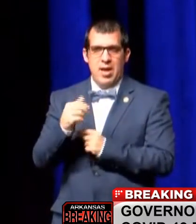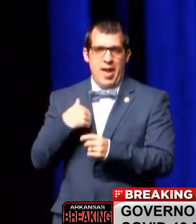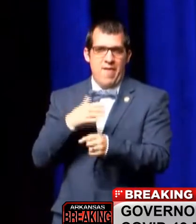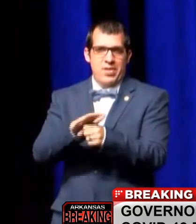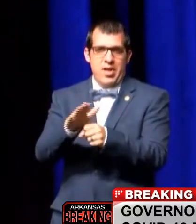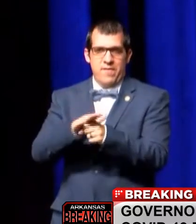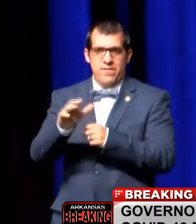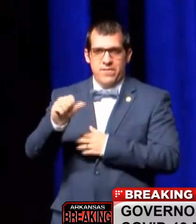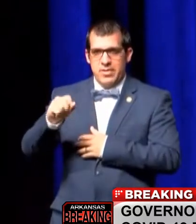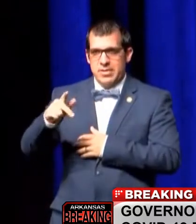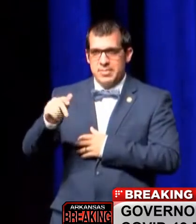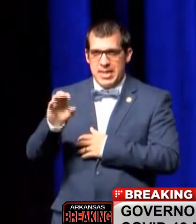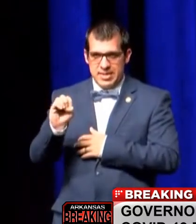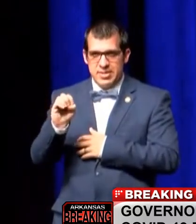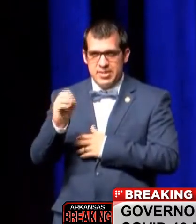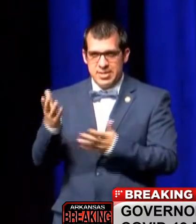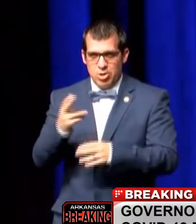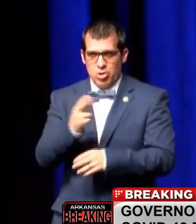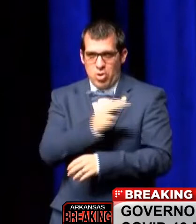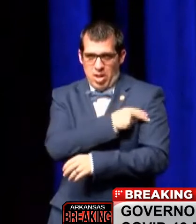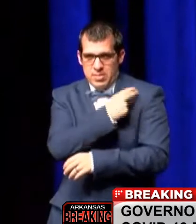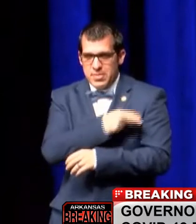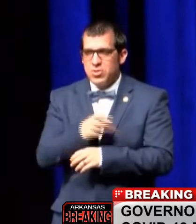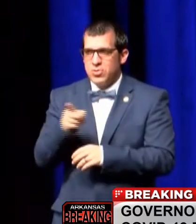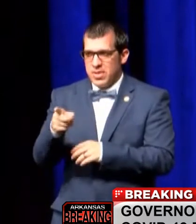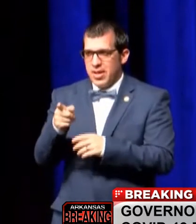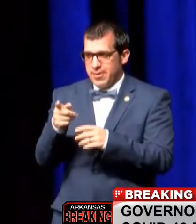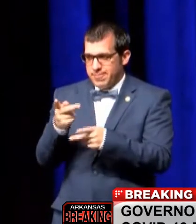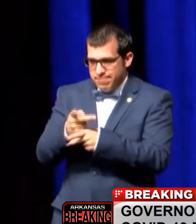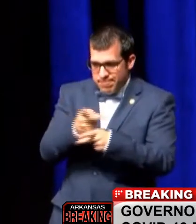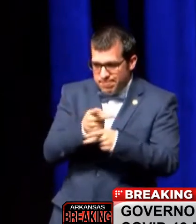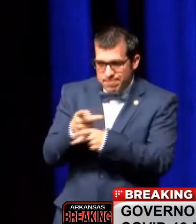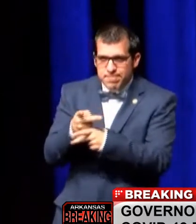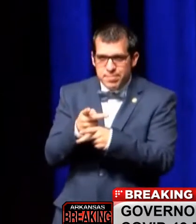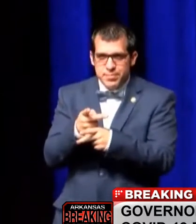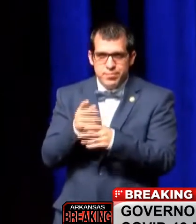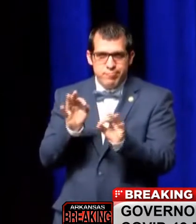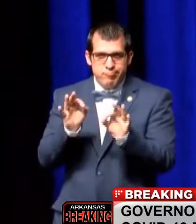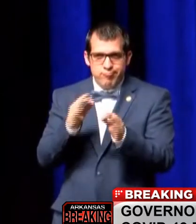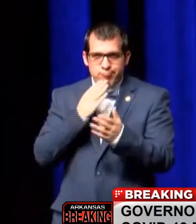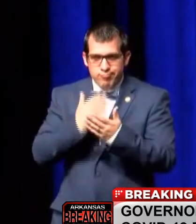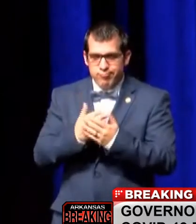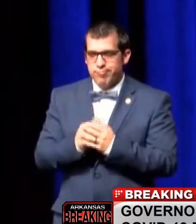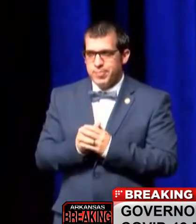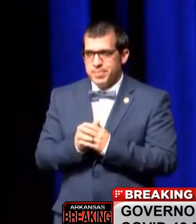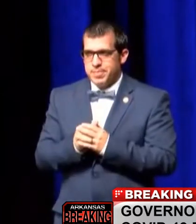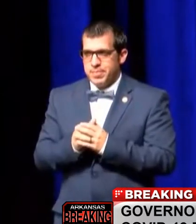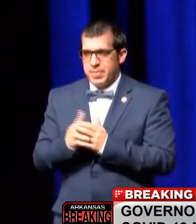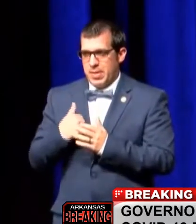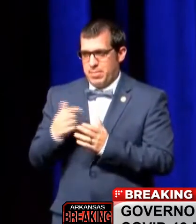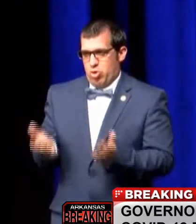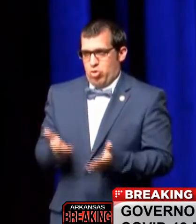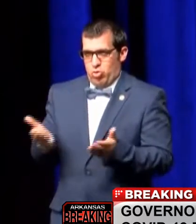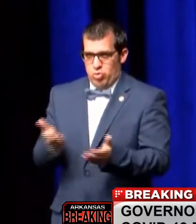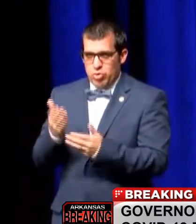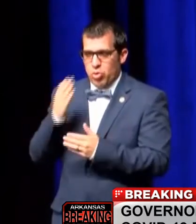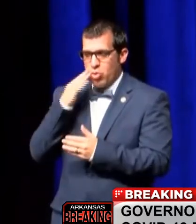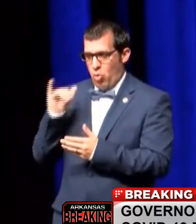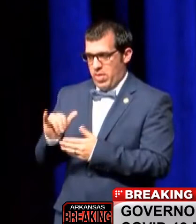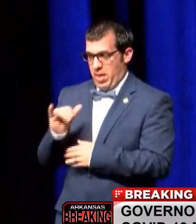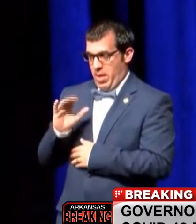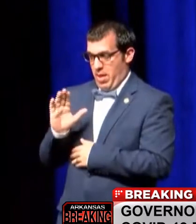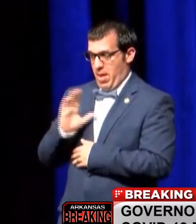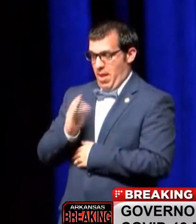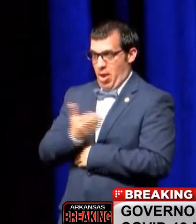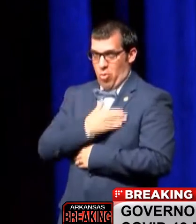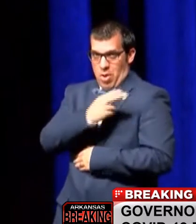hospital space. They manage it well, and I'm encouraged by that. And I know that our hospitals, with